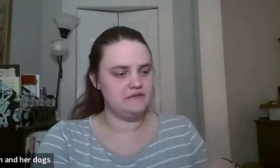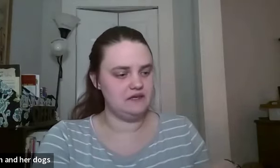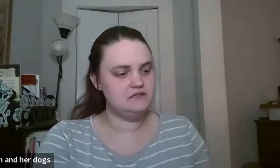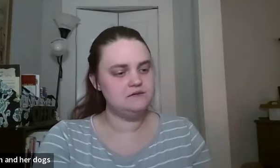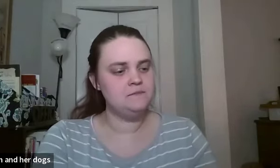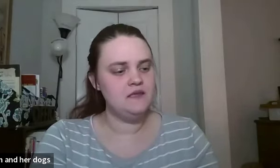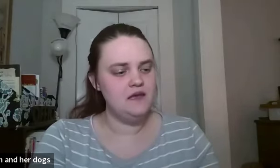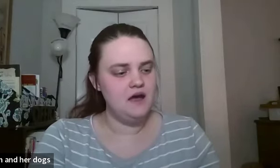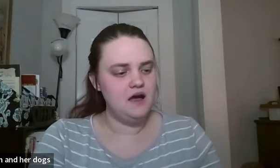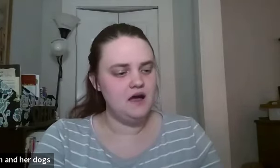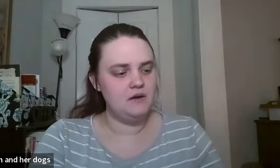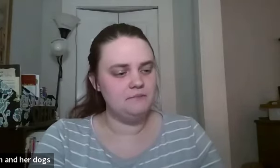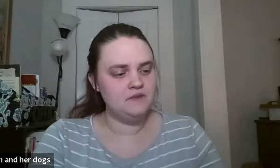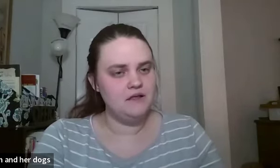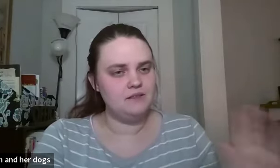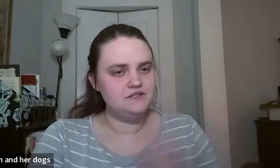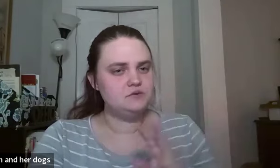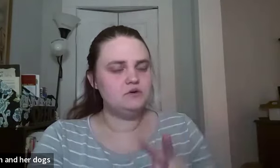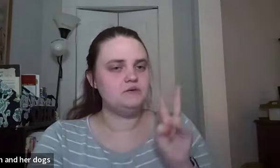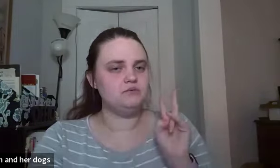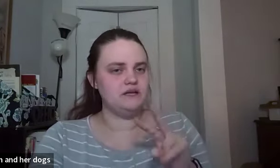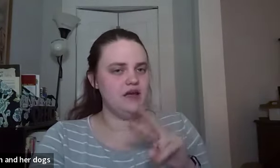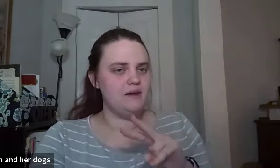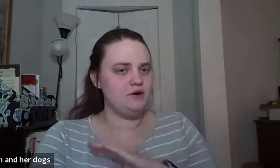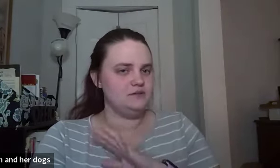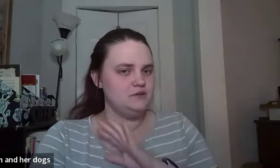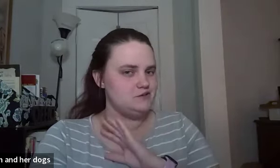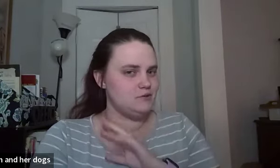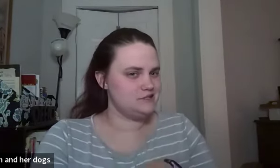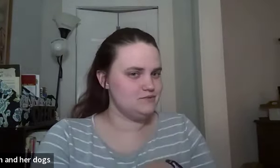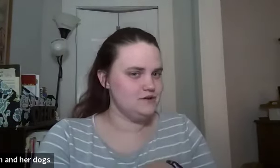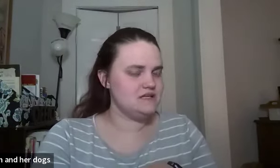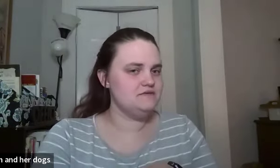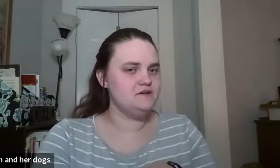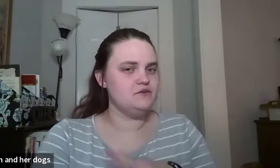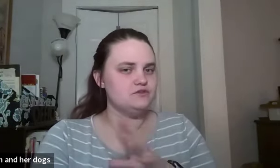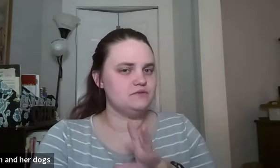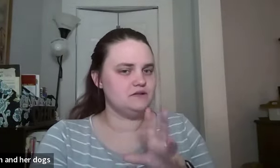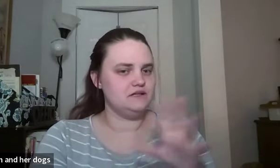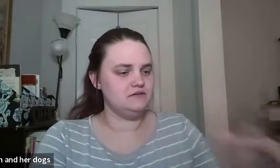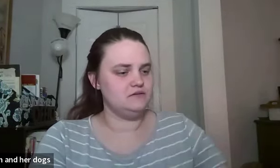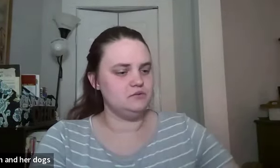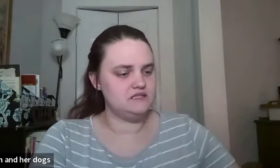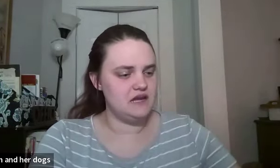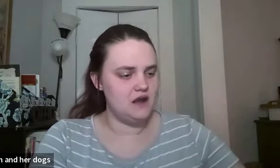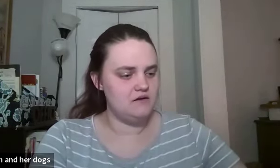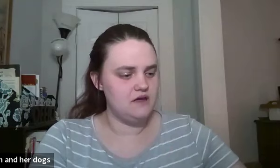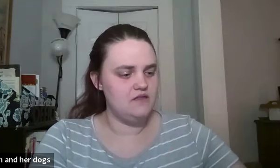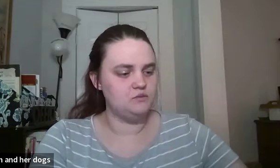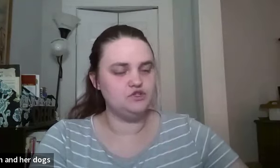the end. Let's real quick recap our WH question words. I feel those are very good ones to have, and then we'll do